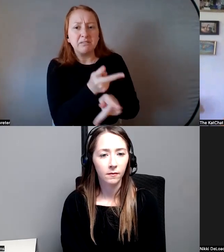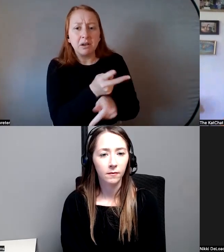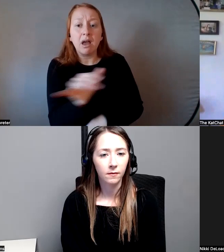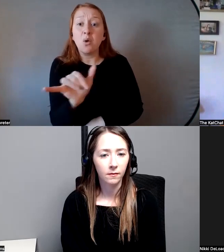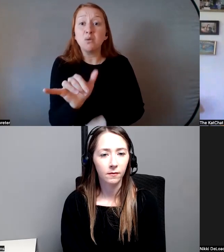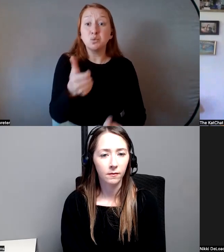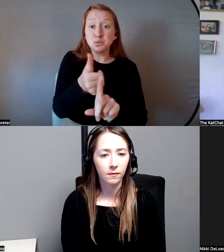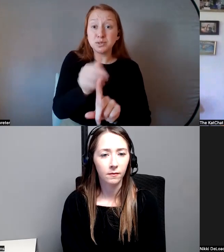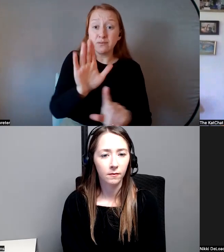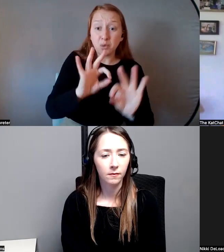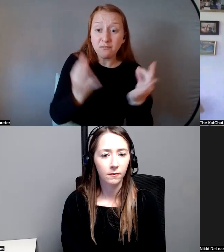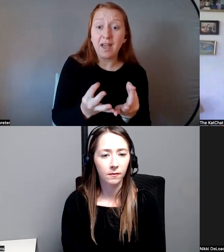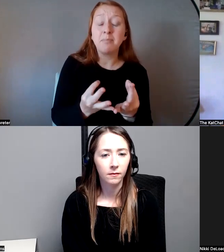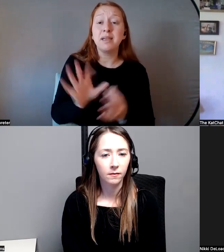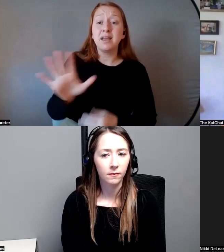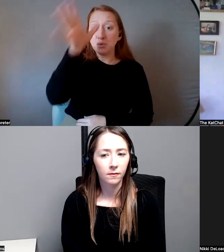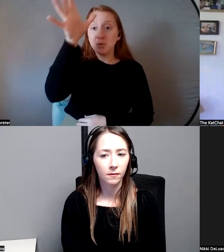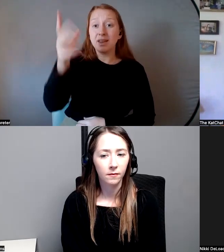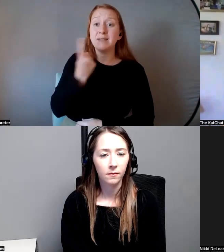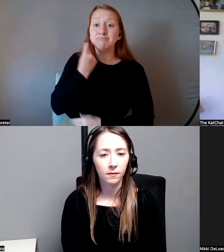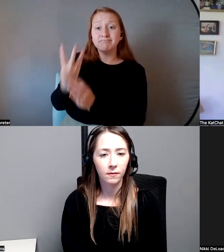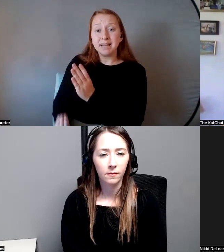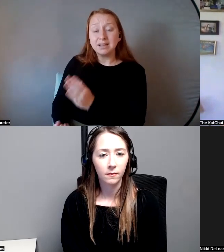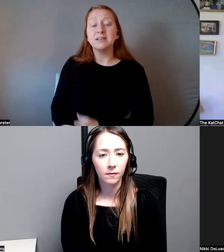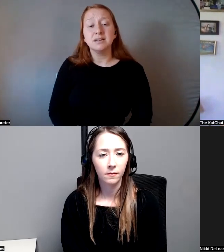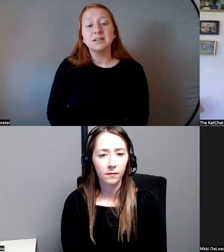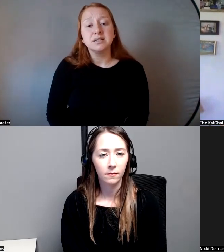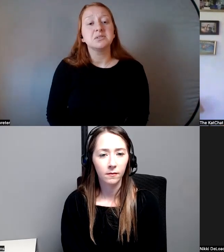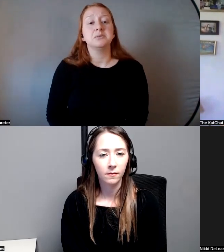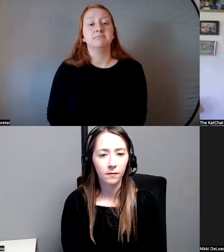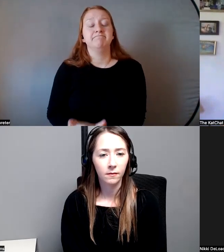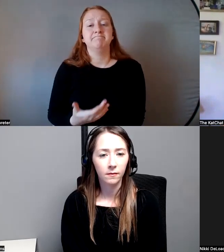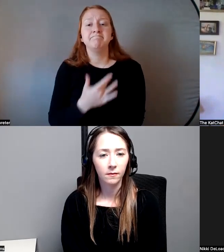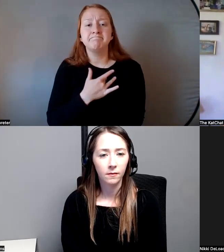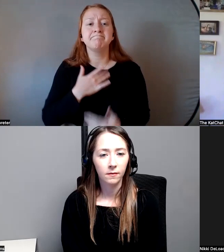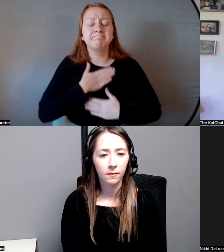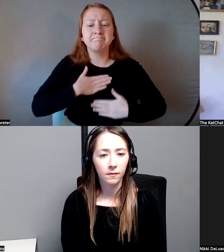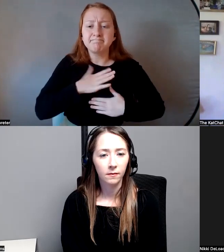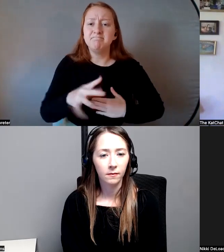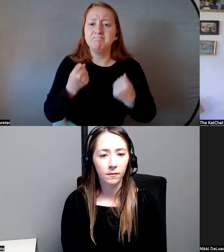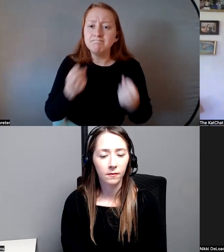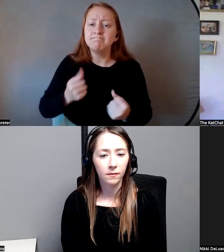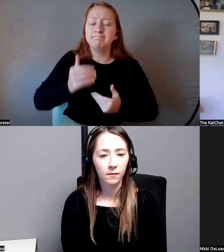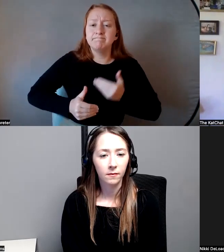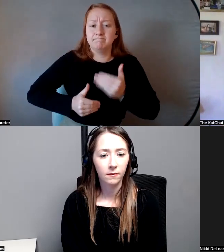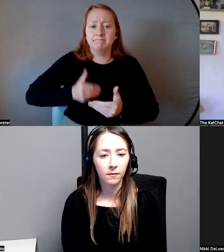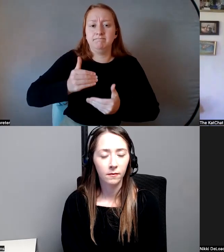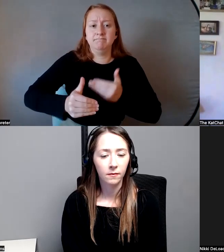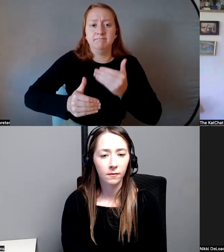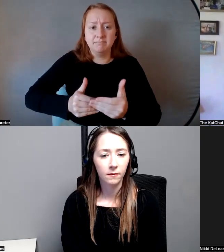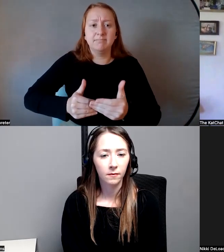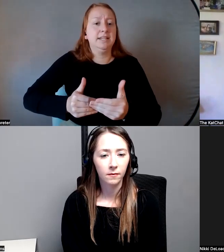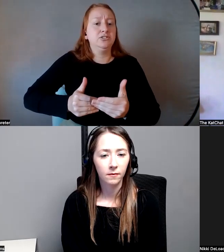demons about losing your dad. So I really appreciate you being strong and just